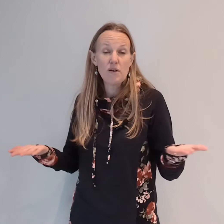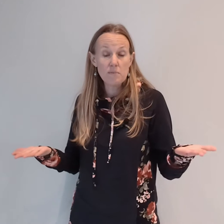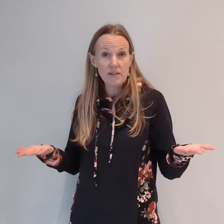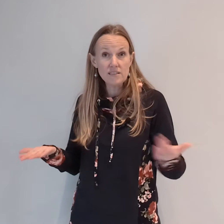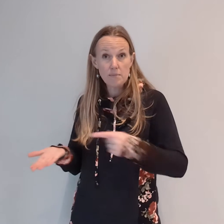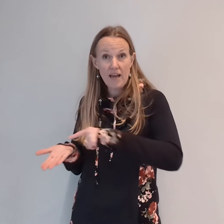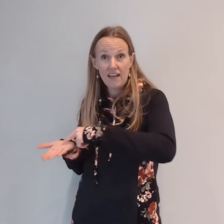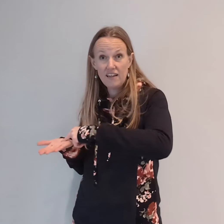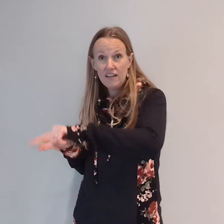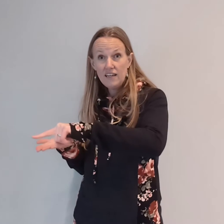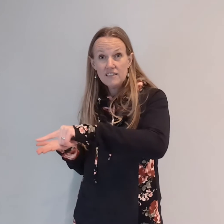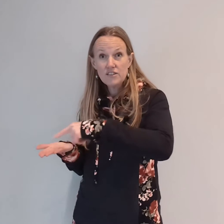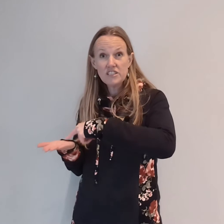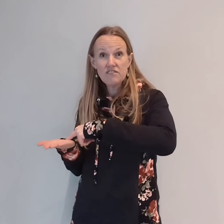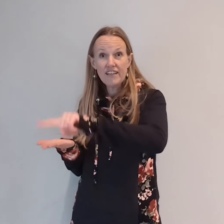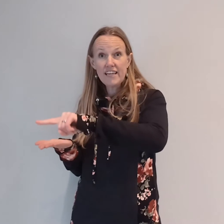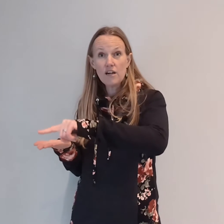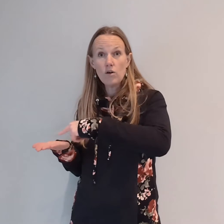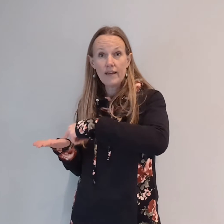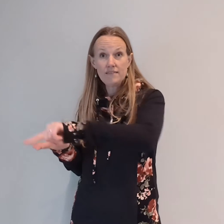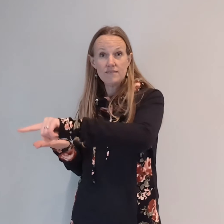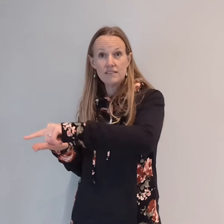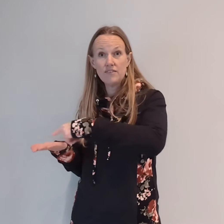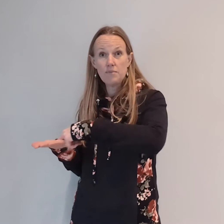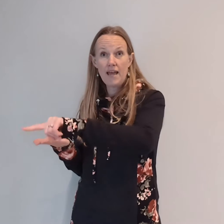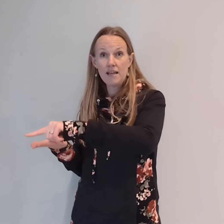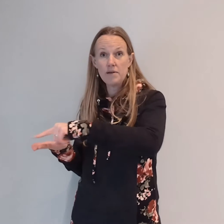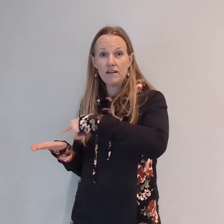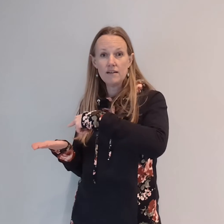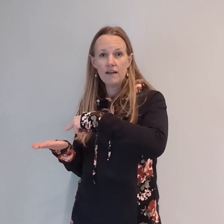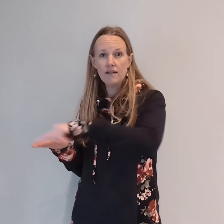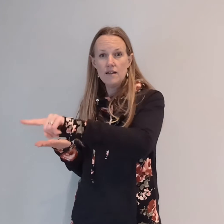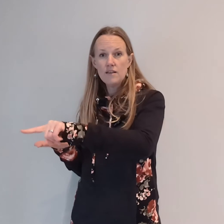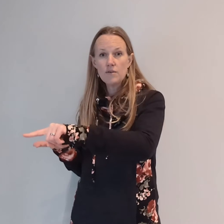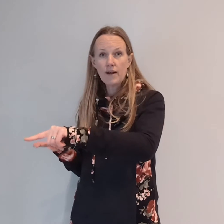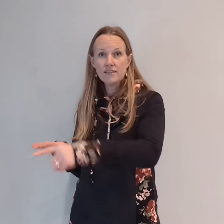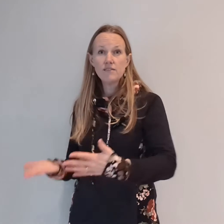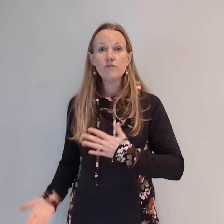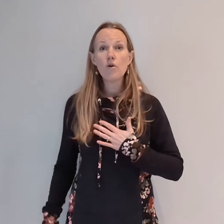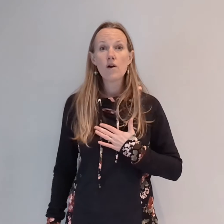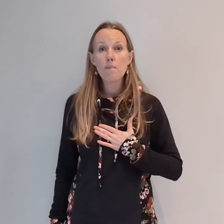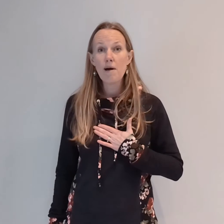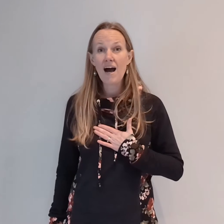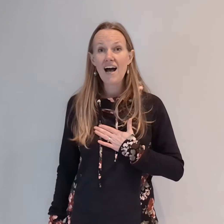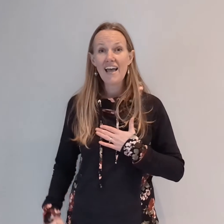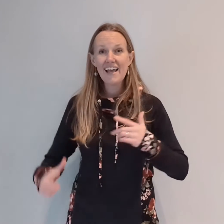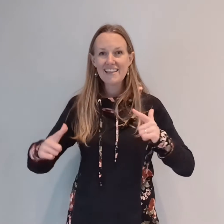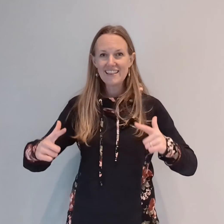a bill to pay. So you're just flicking a coin as if you're paying a bill, okay? The ransom for my, and then